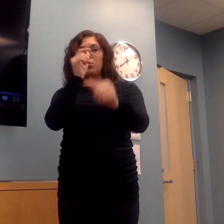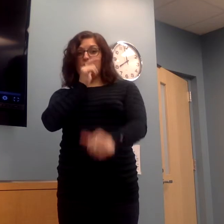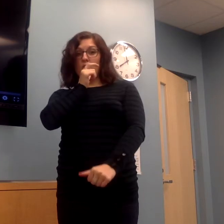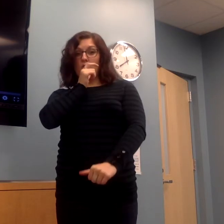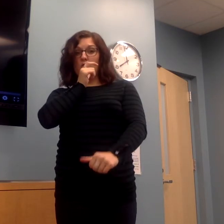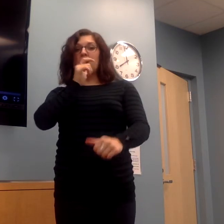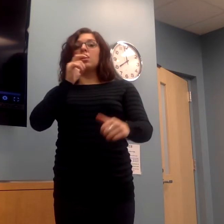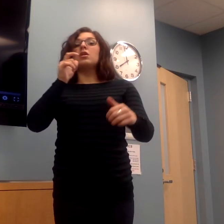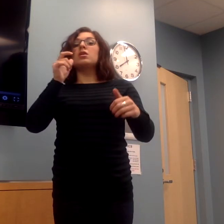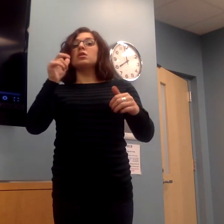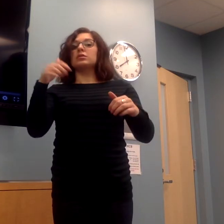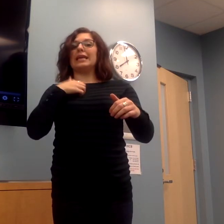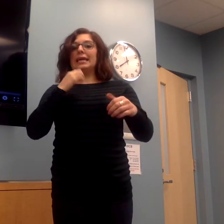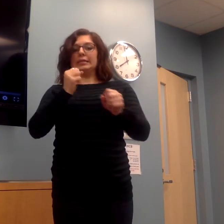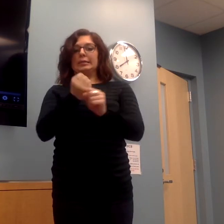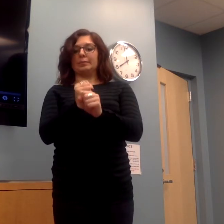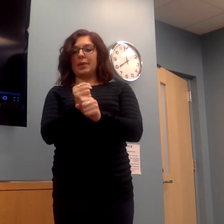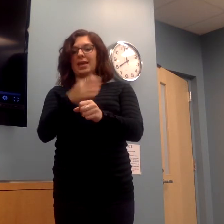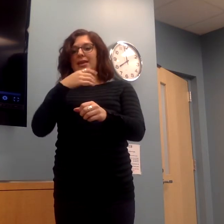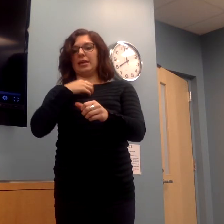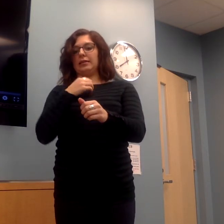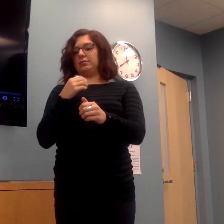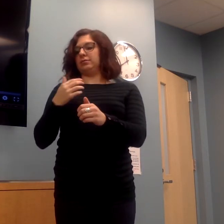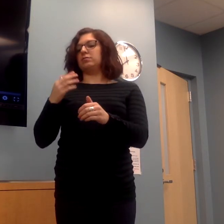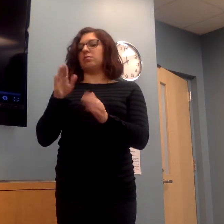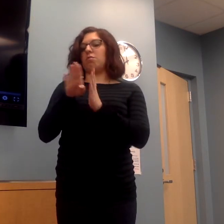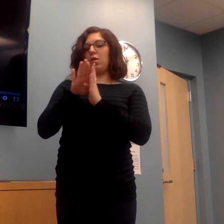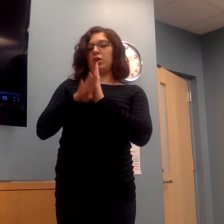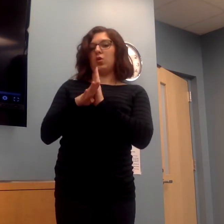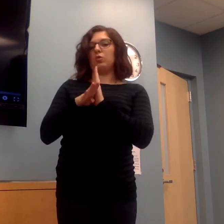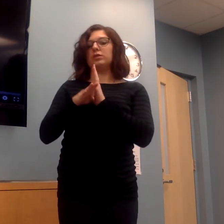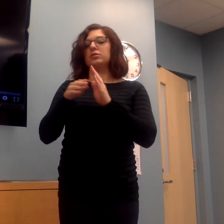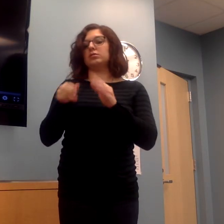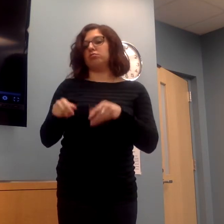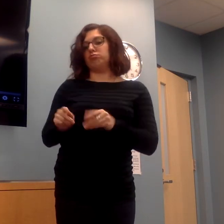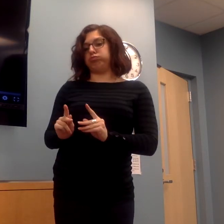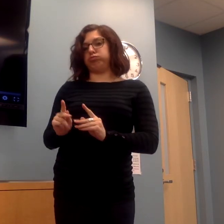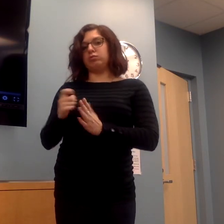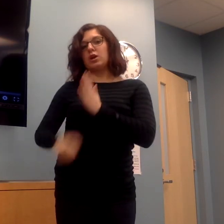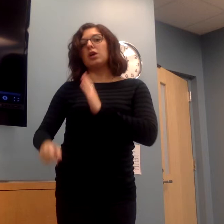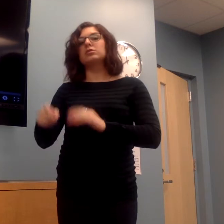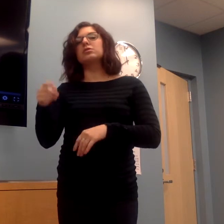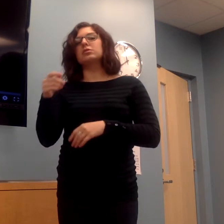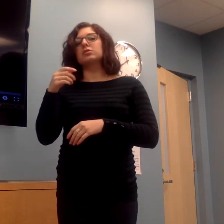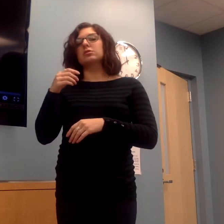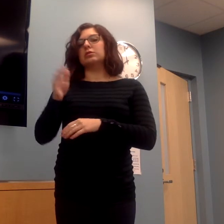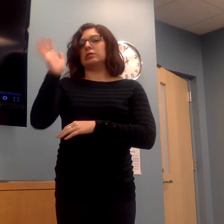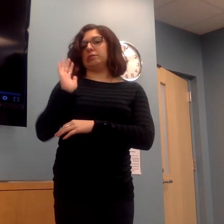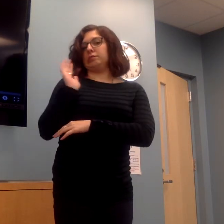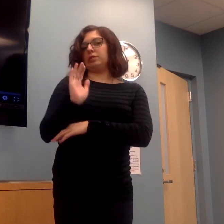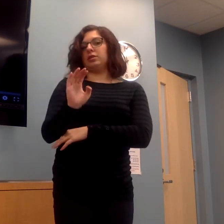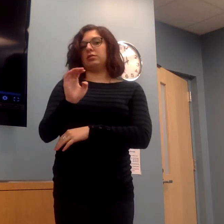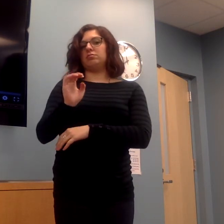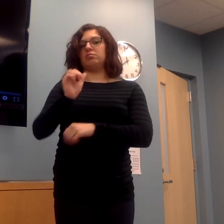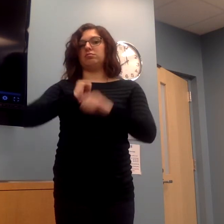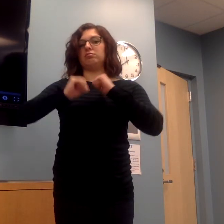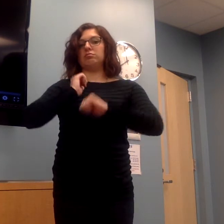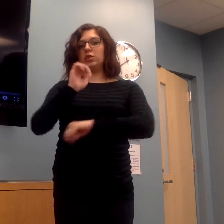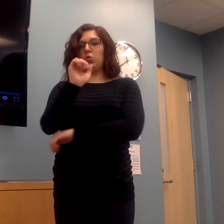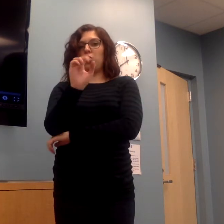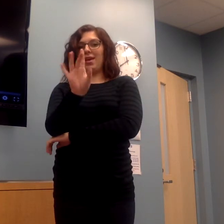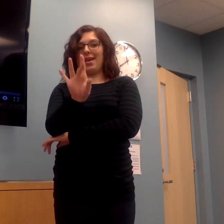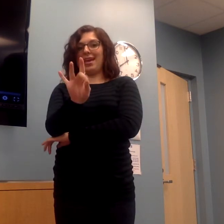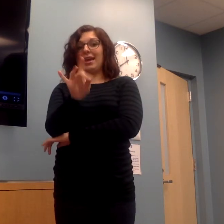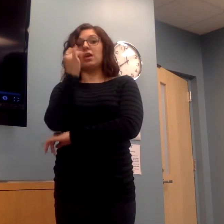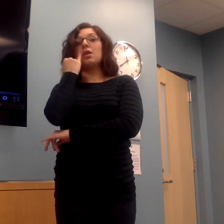is, who can produce at the lowest opportunity cost. You can go back to episode 8 if you need a refresher on opportunity cost. How do